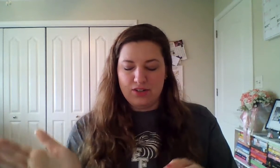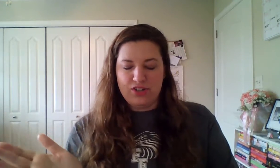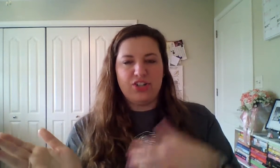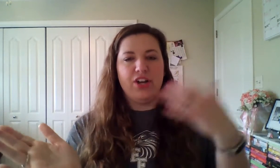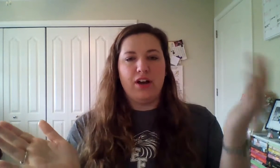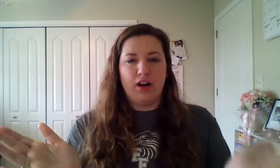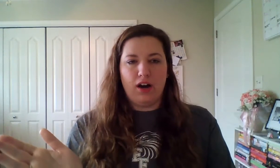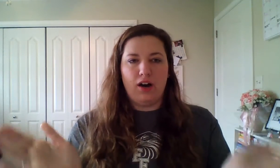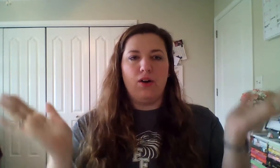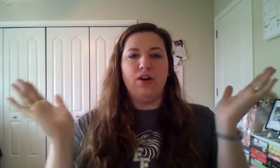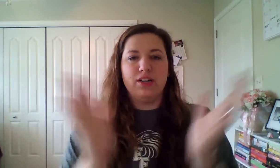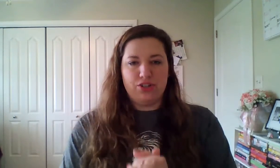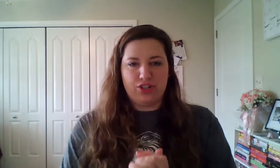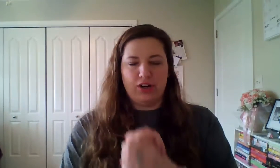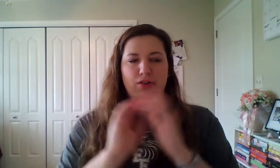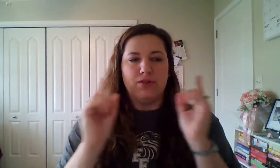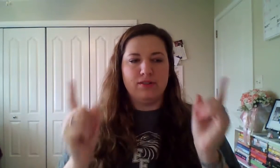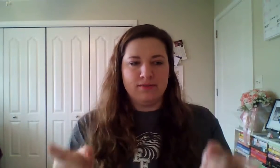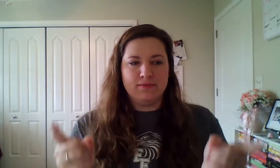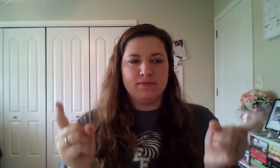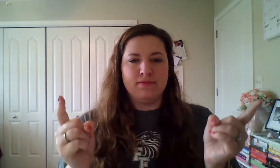Sh O show.